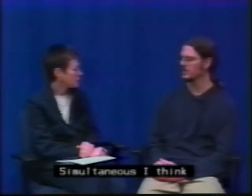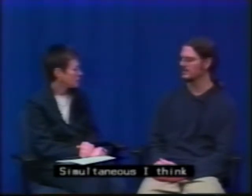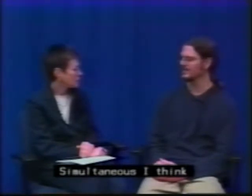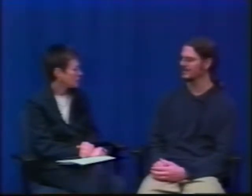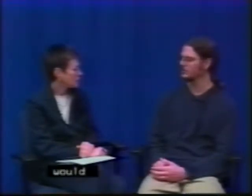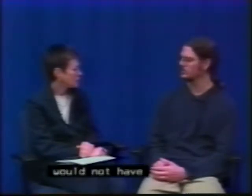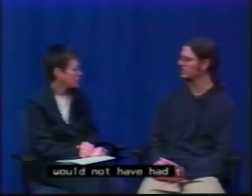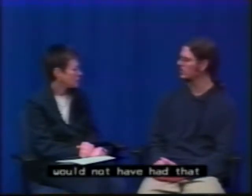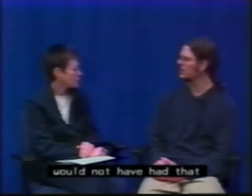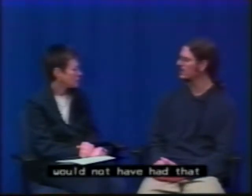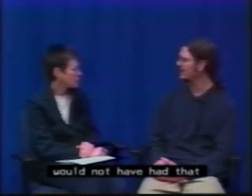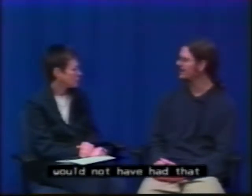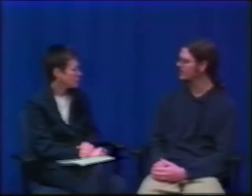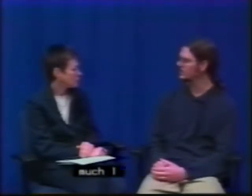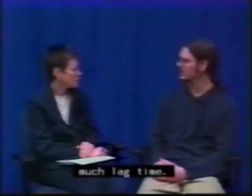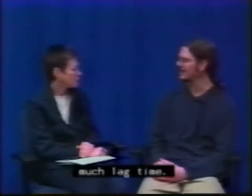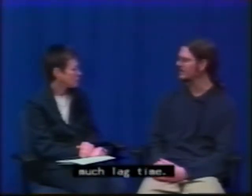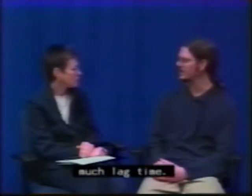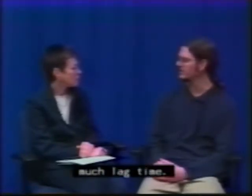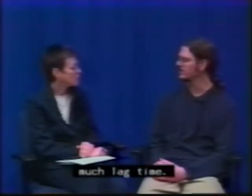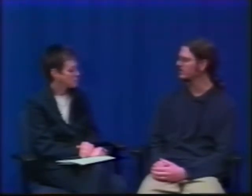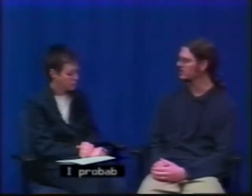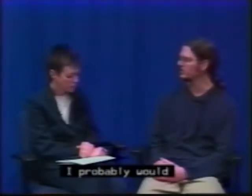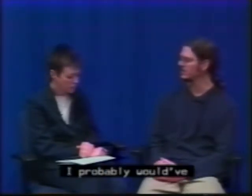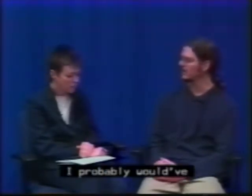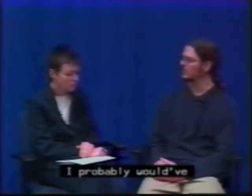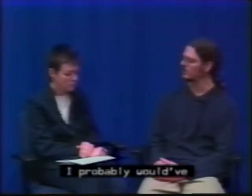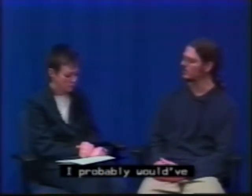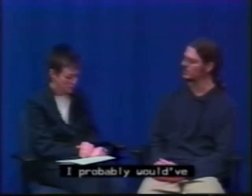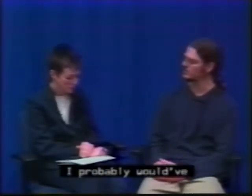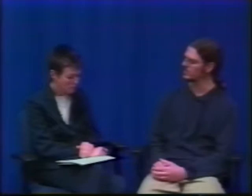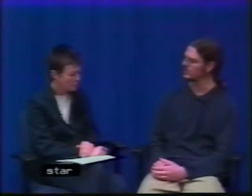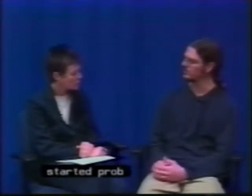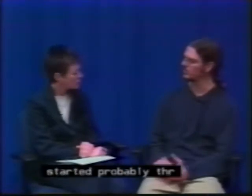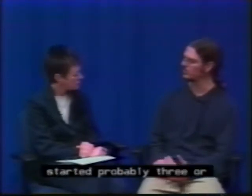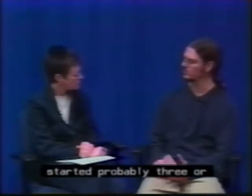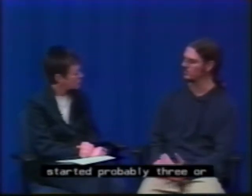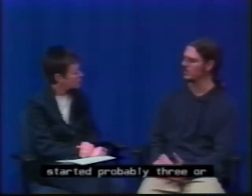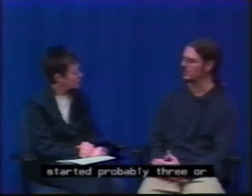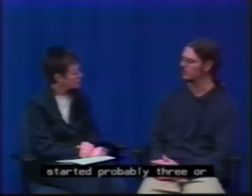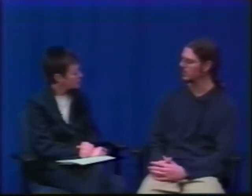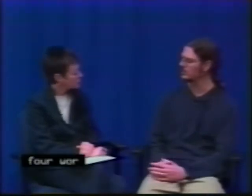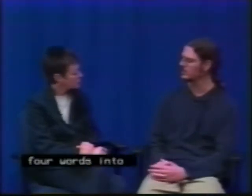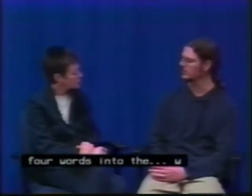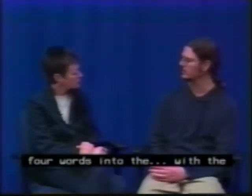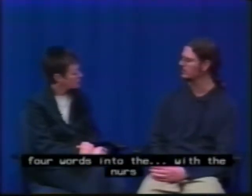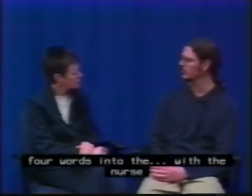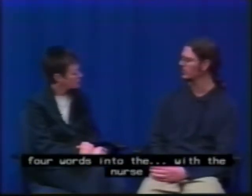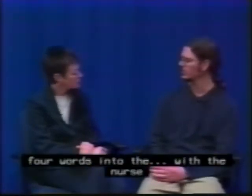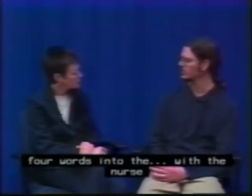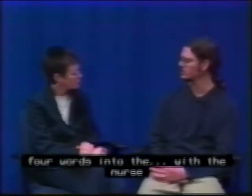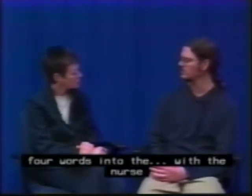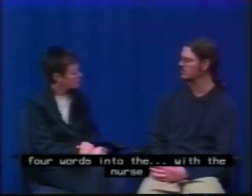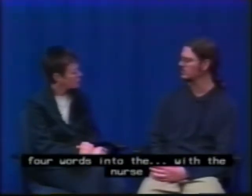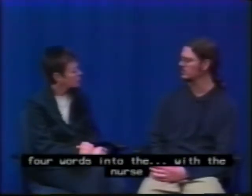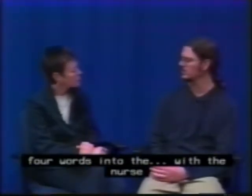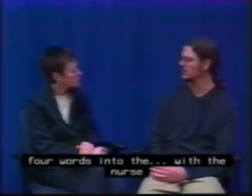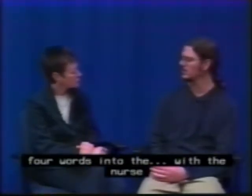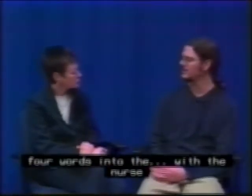Simultaneous, I think, just would not have had that much lag time, and it would have been, I probably would have started 3-4 words